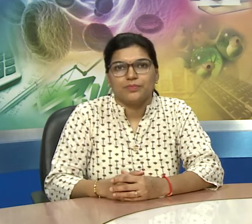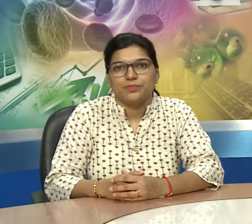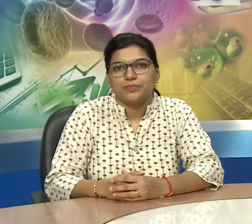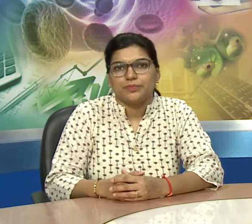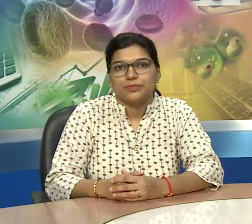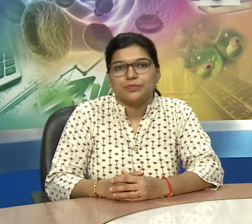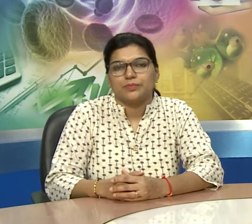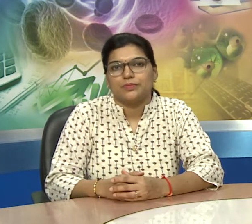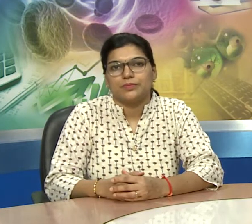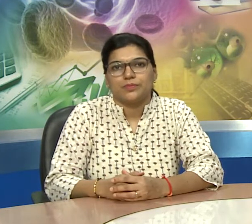were doing.